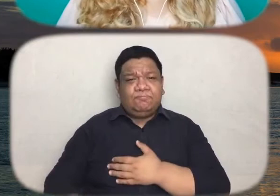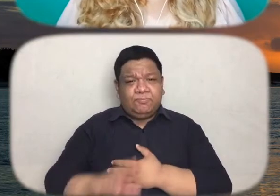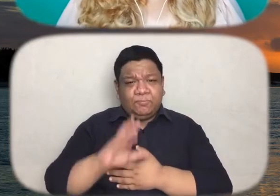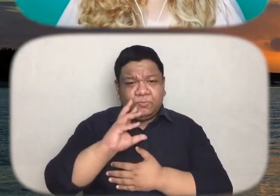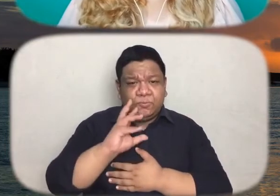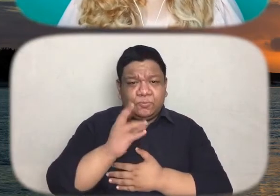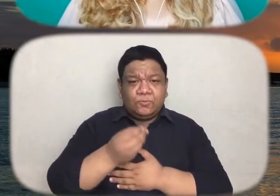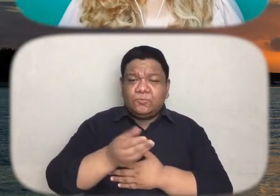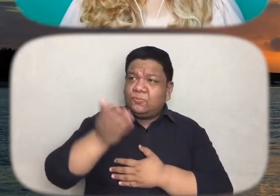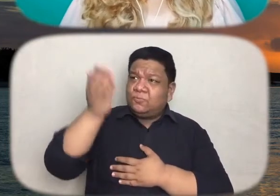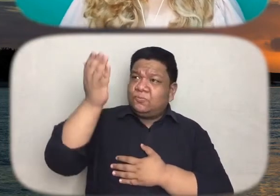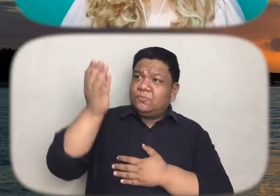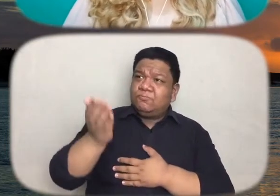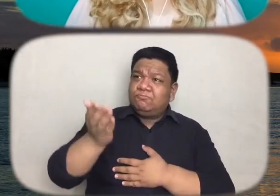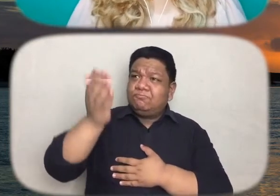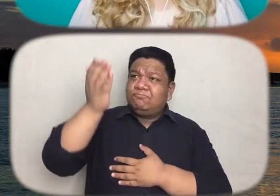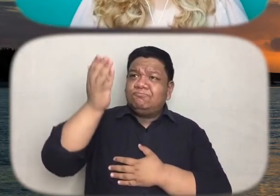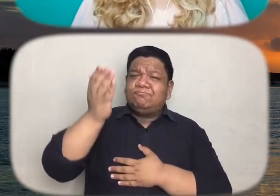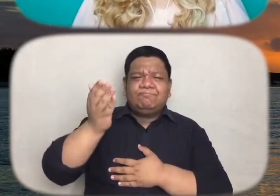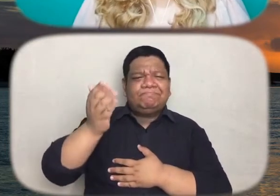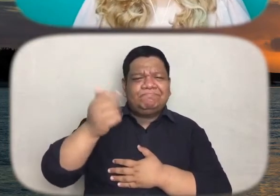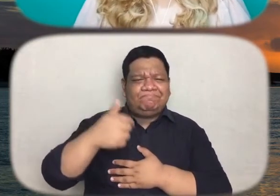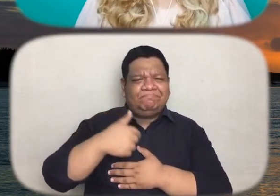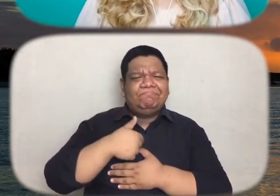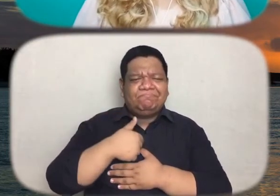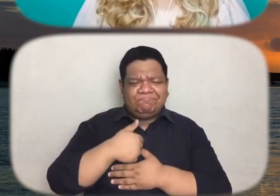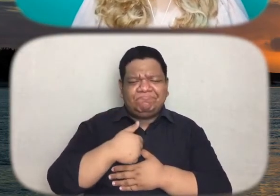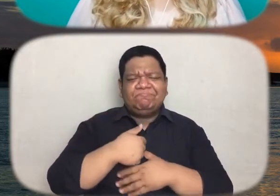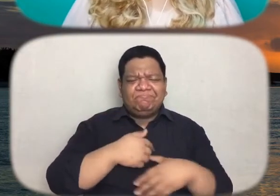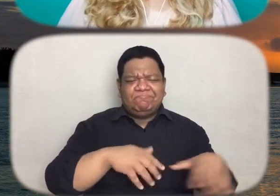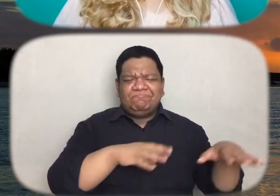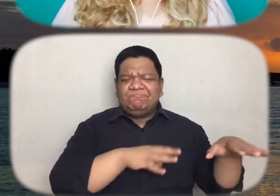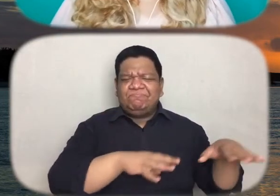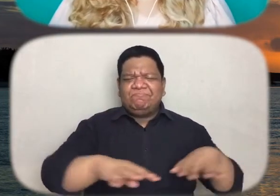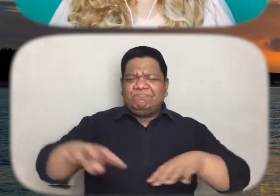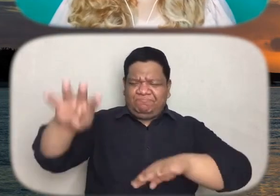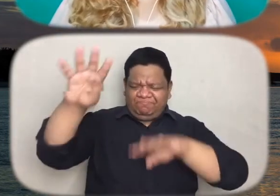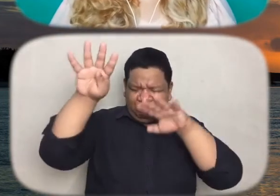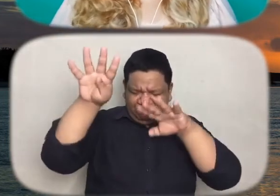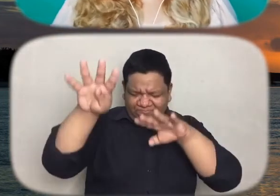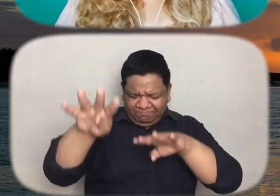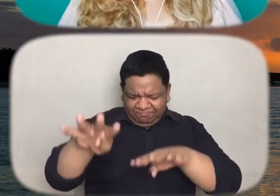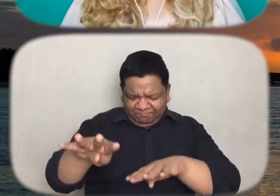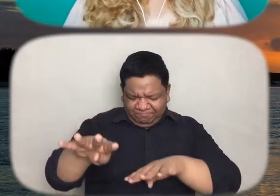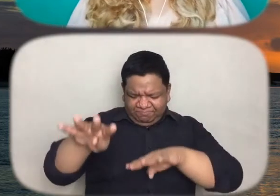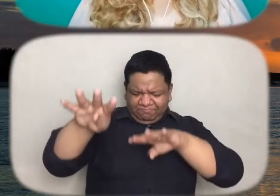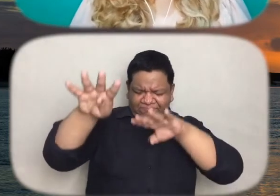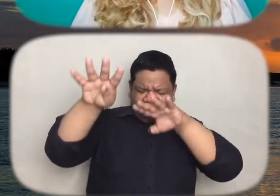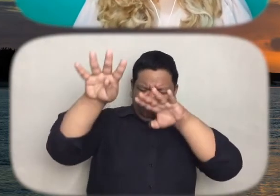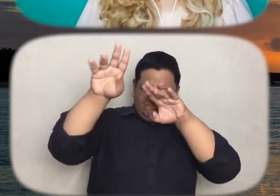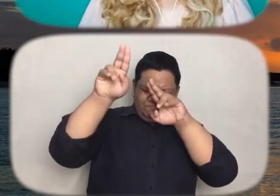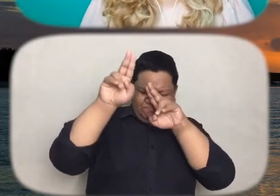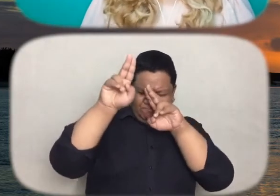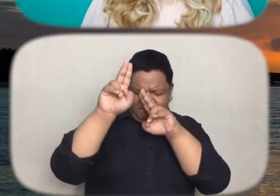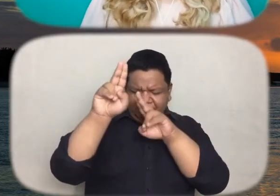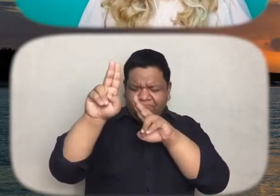are. Because of who you are, I give you glory.